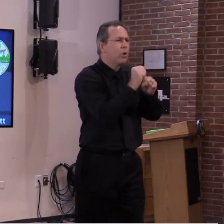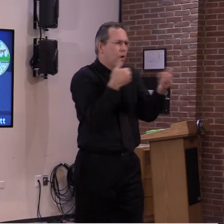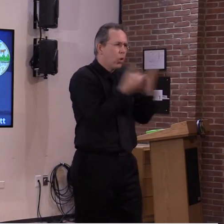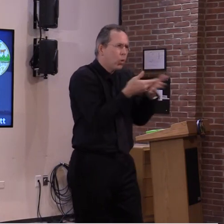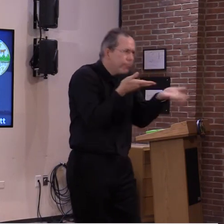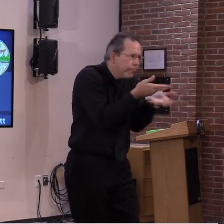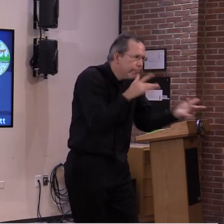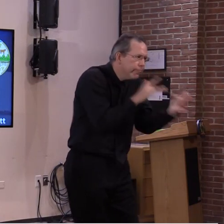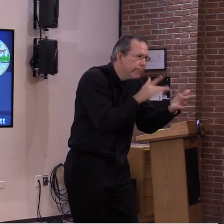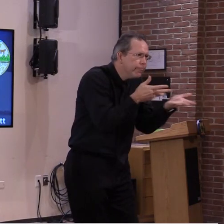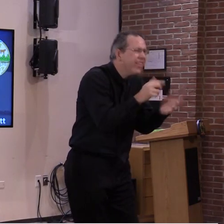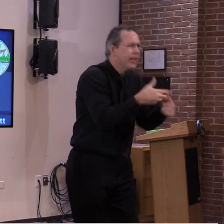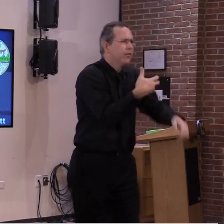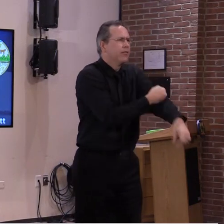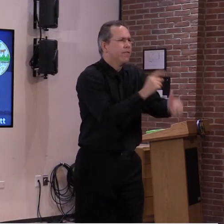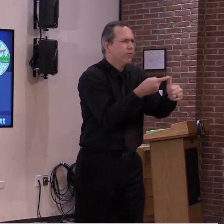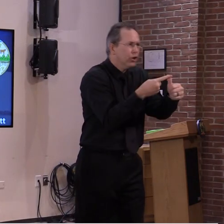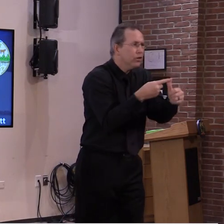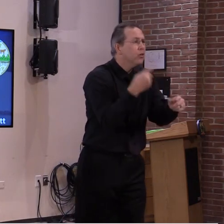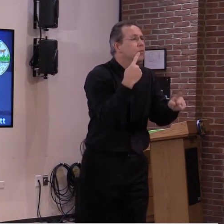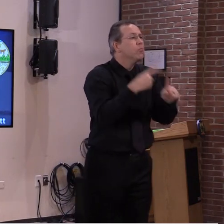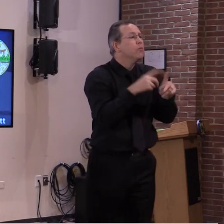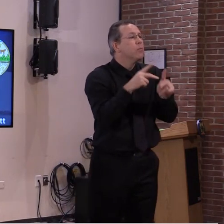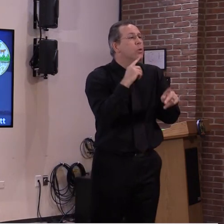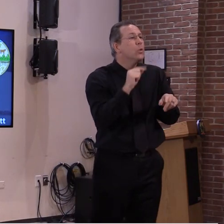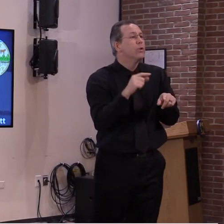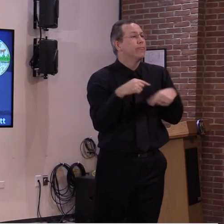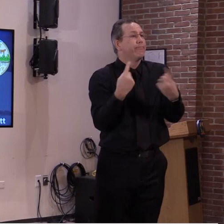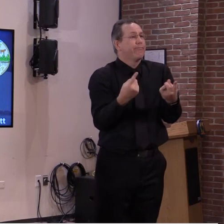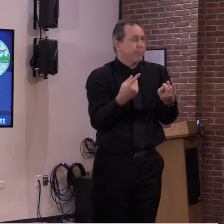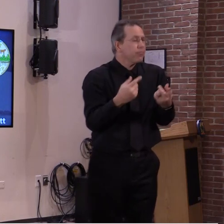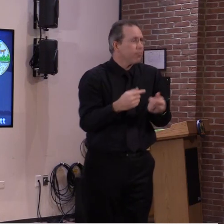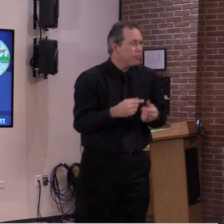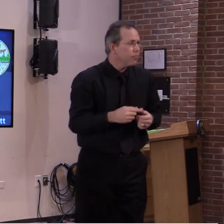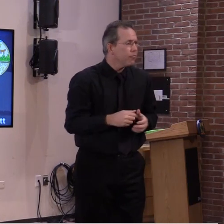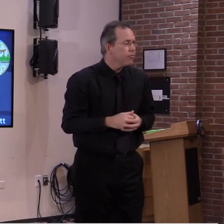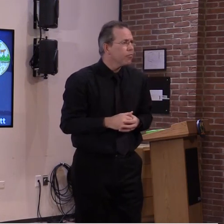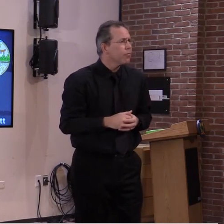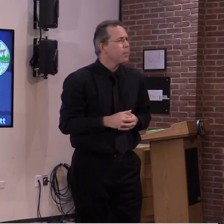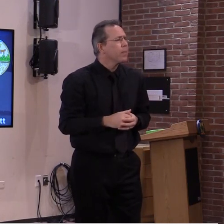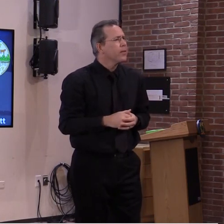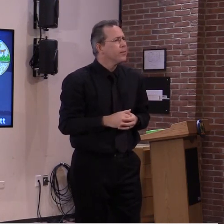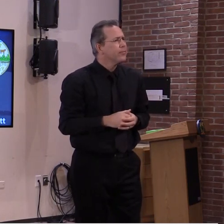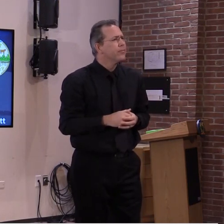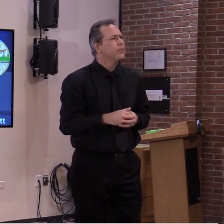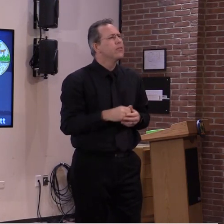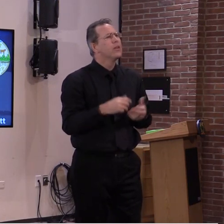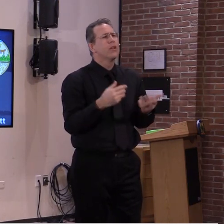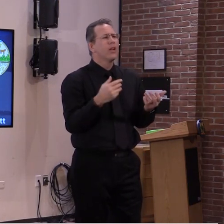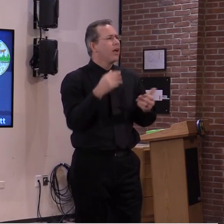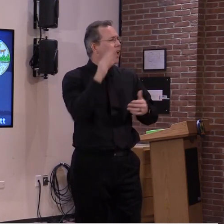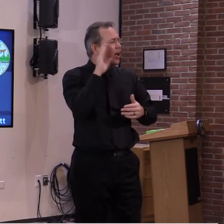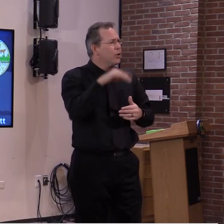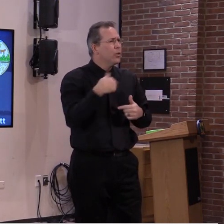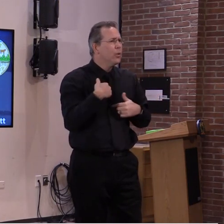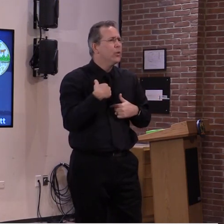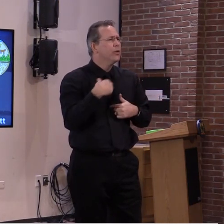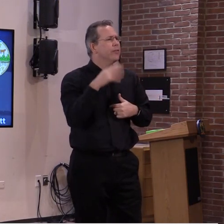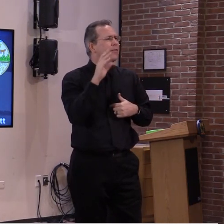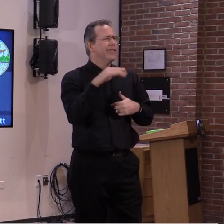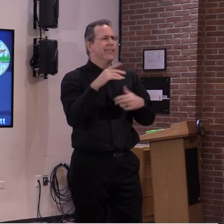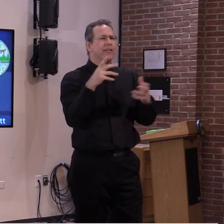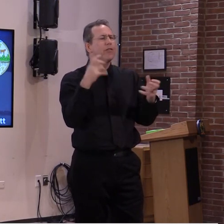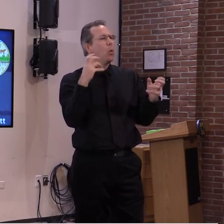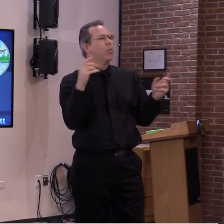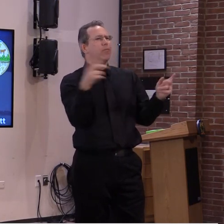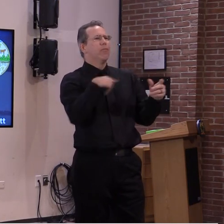them with direct care. I know we all want to get back to as close to normal as possible,